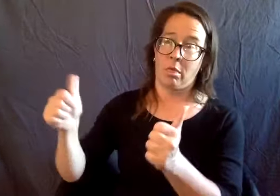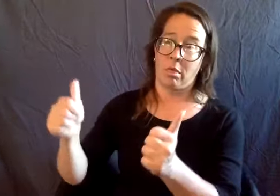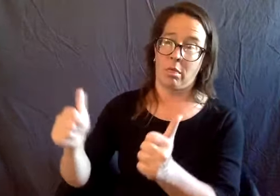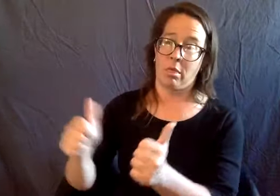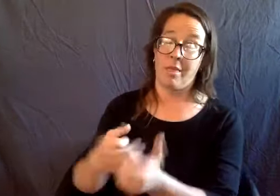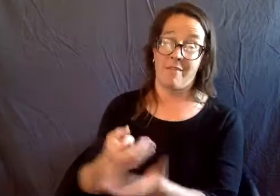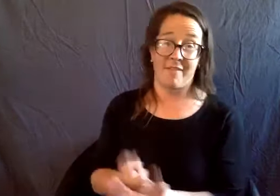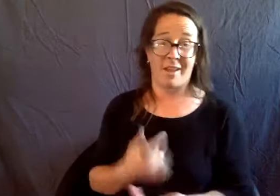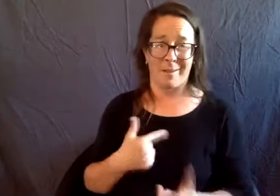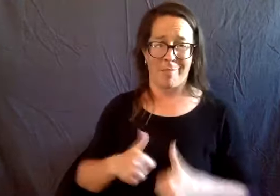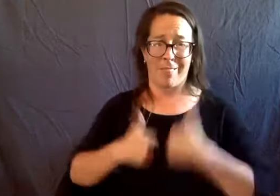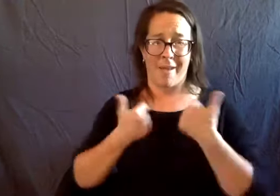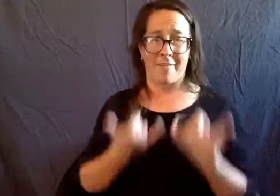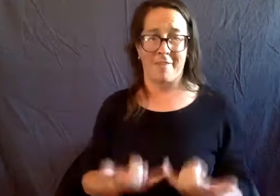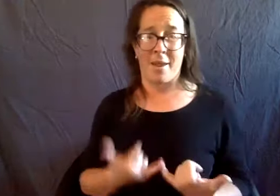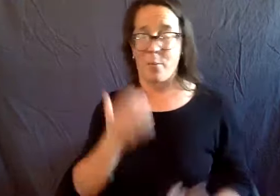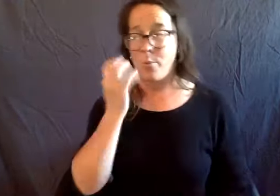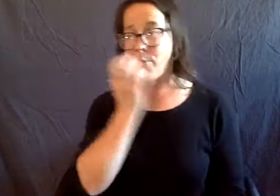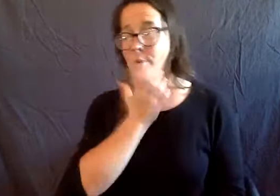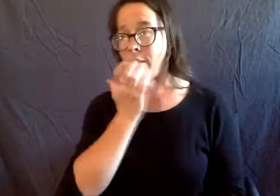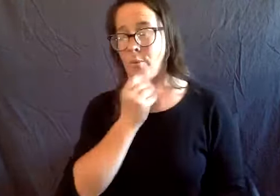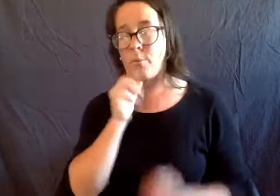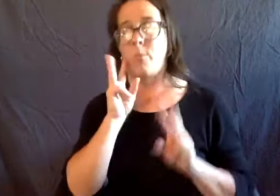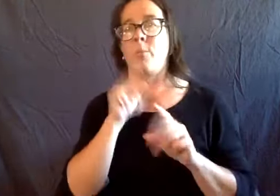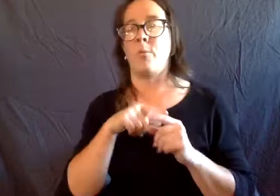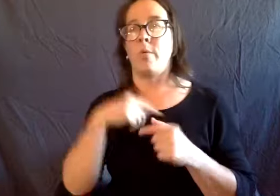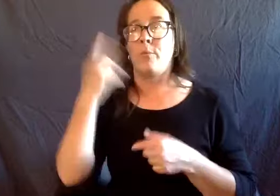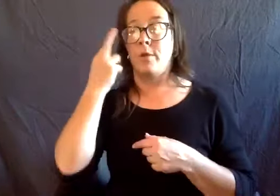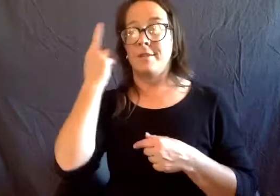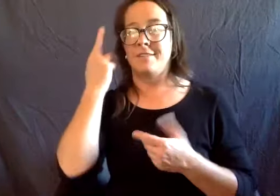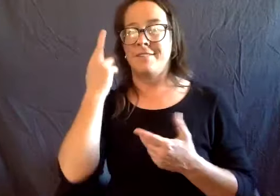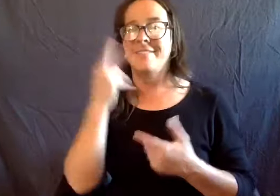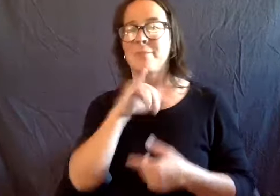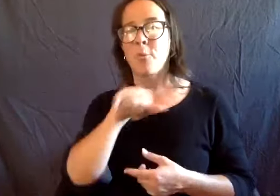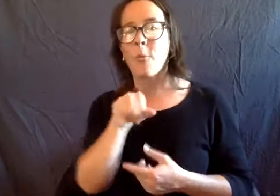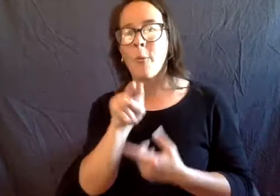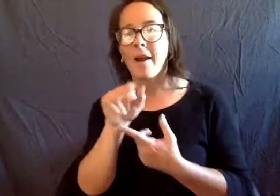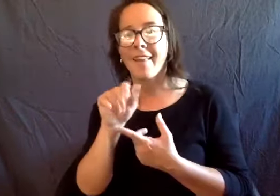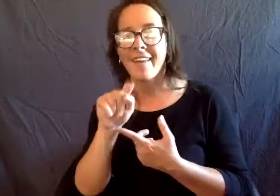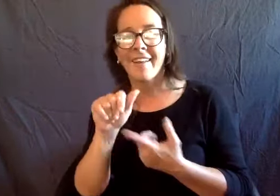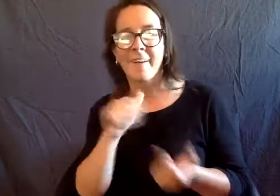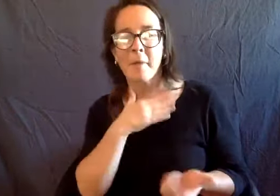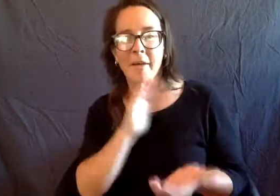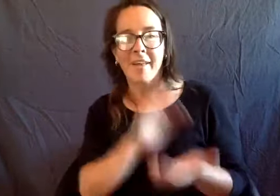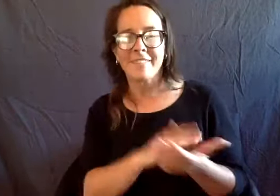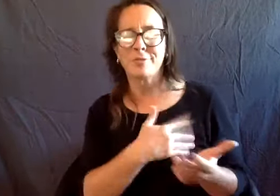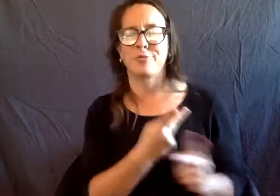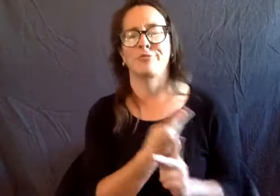just amazes me daily. One of the reasons I'm alive is because Juanita took good care of me. She had a